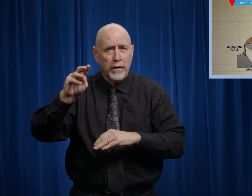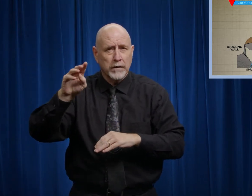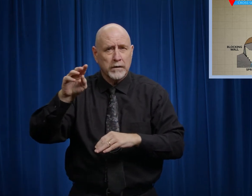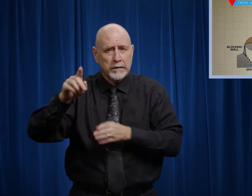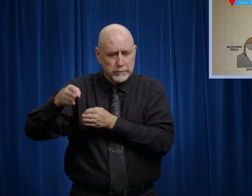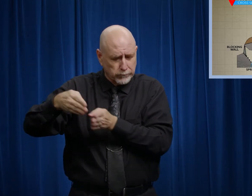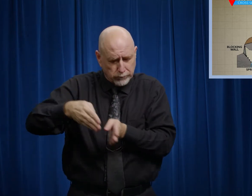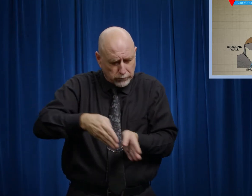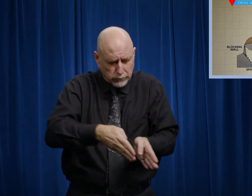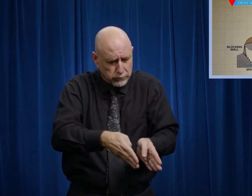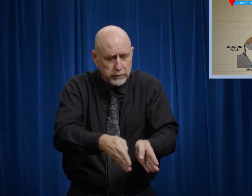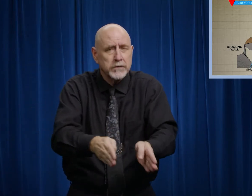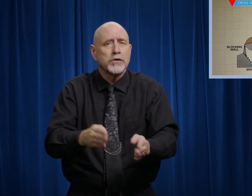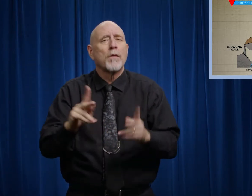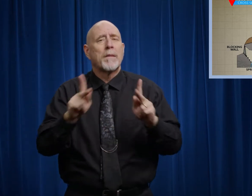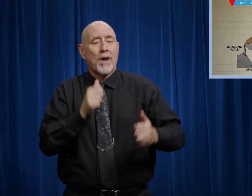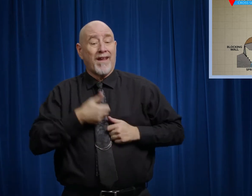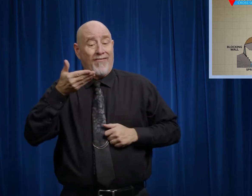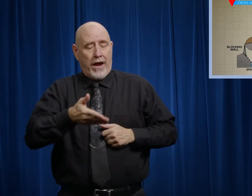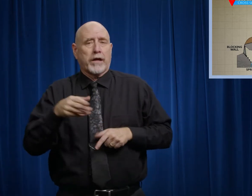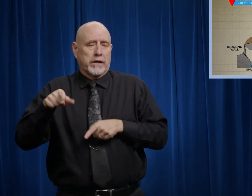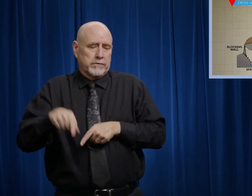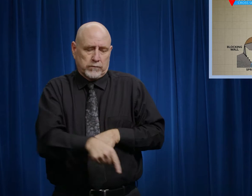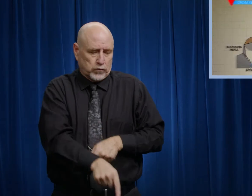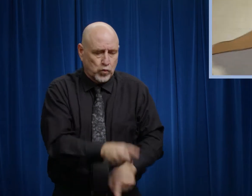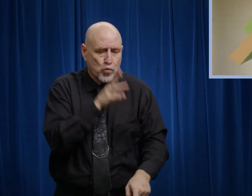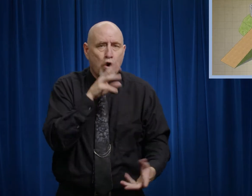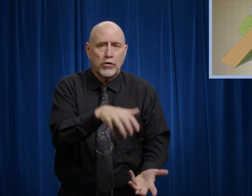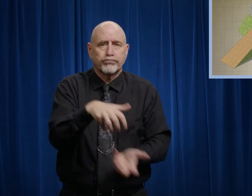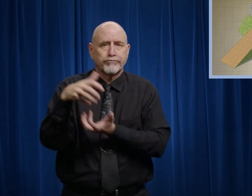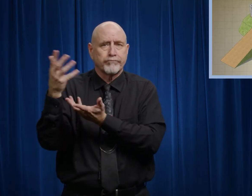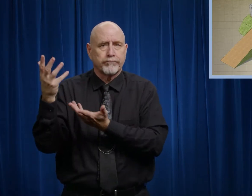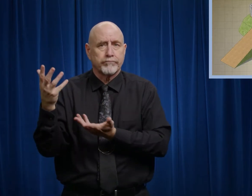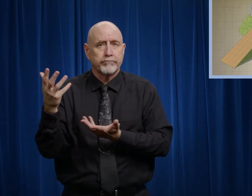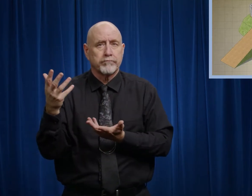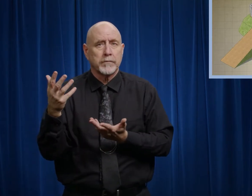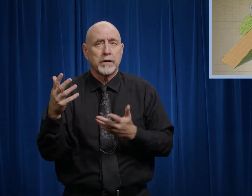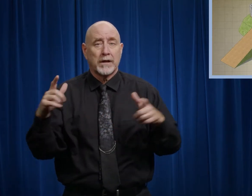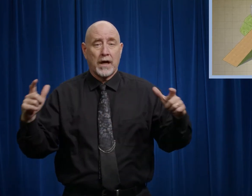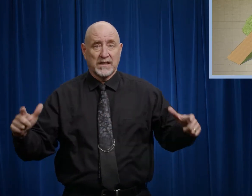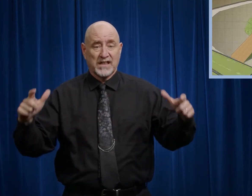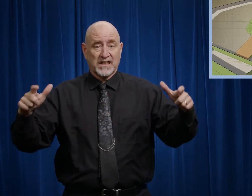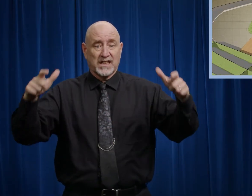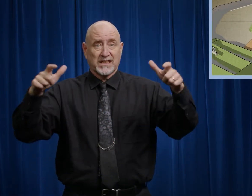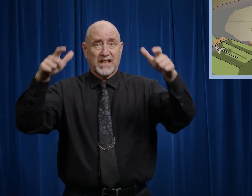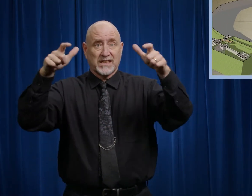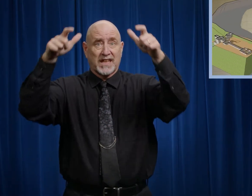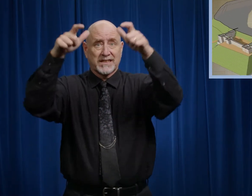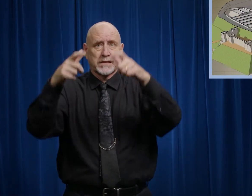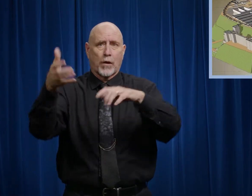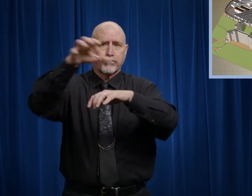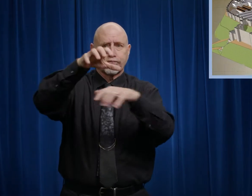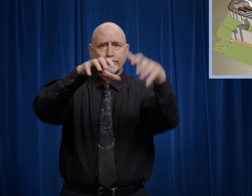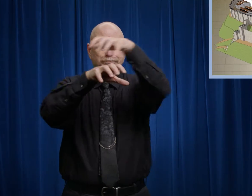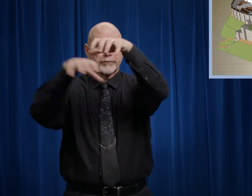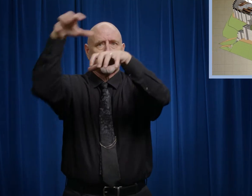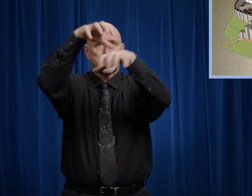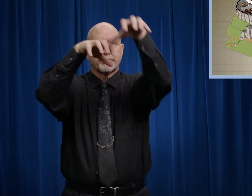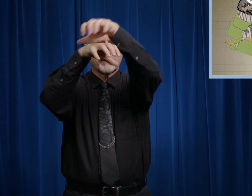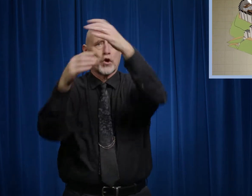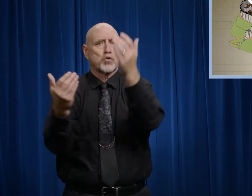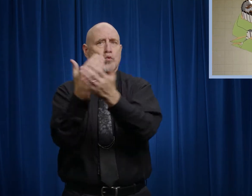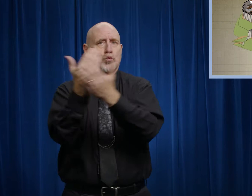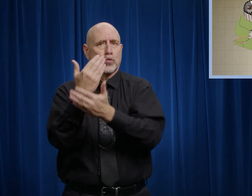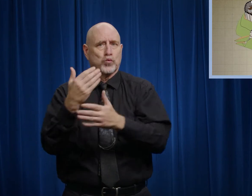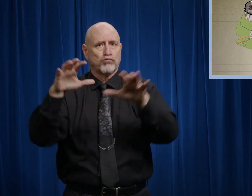to reach the spring from within the city walls. As one moves further up the tell, a new